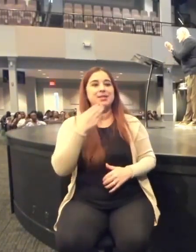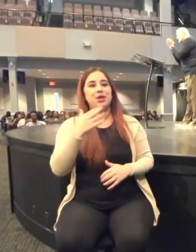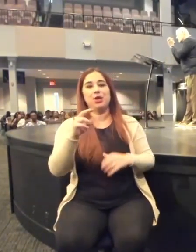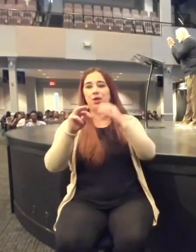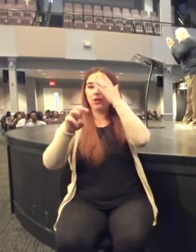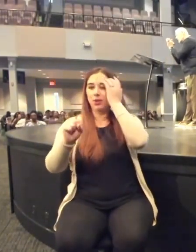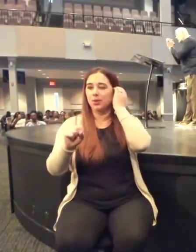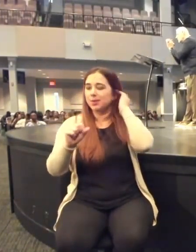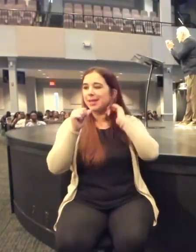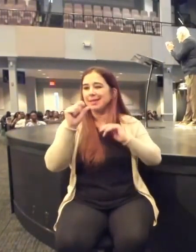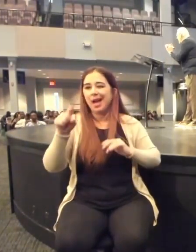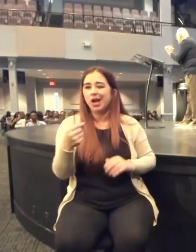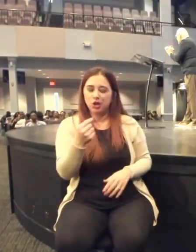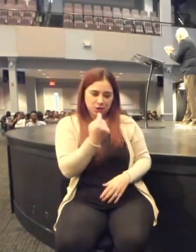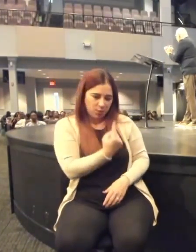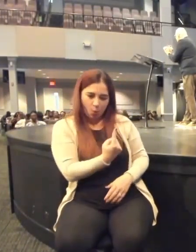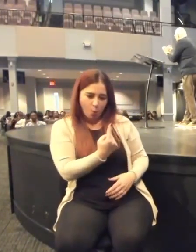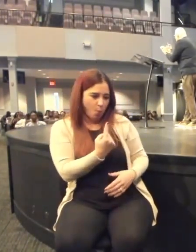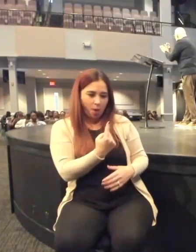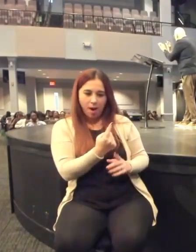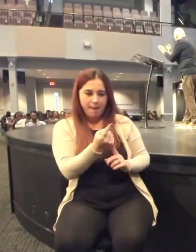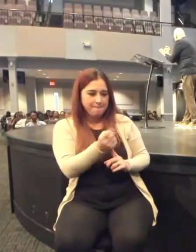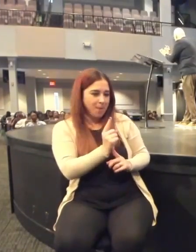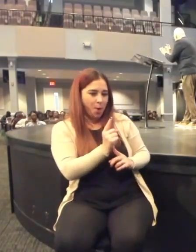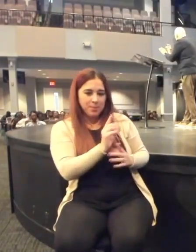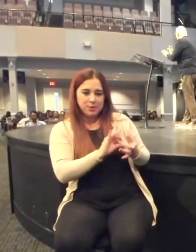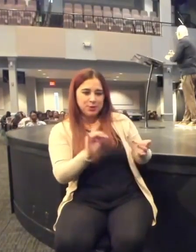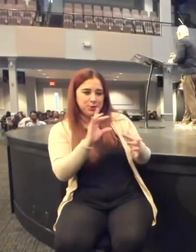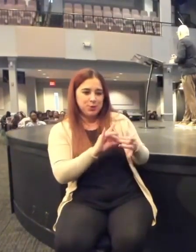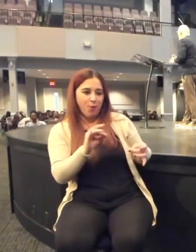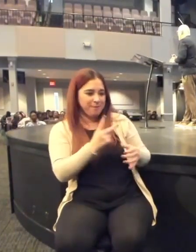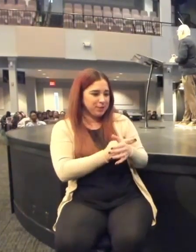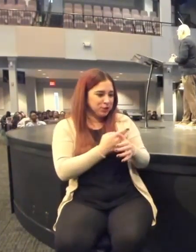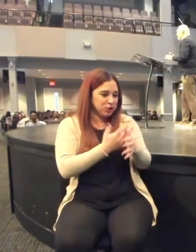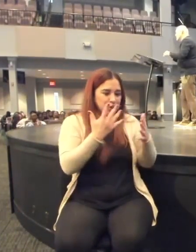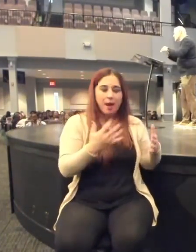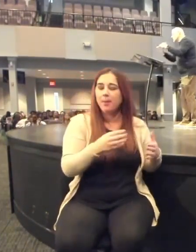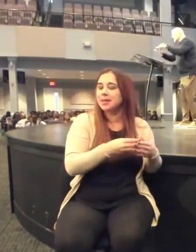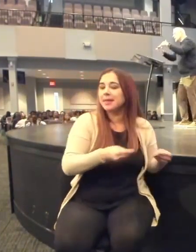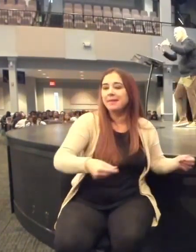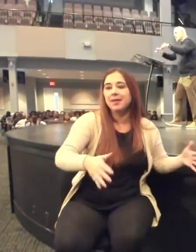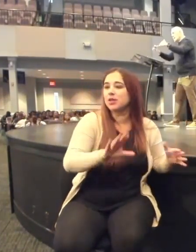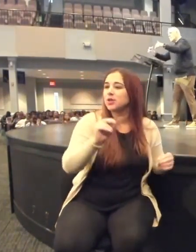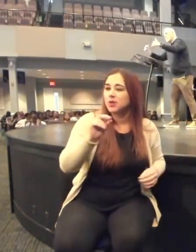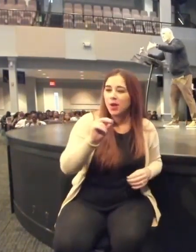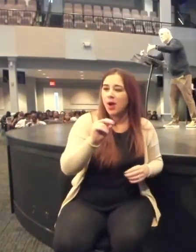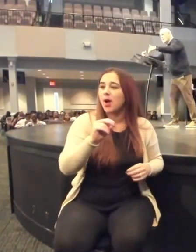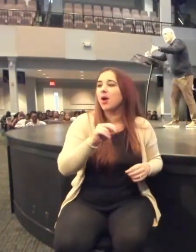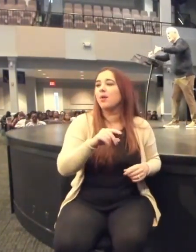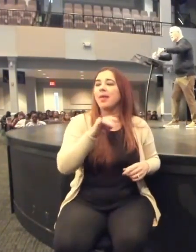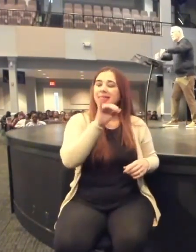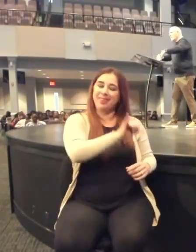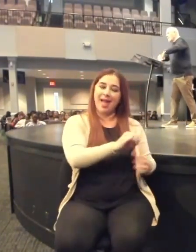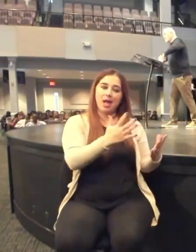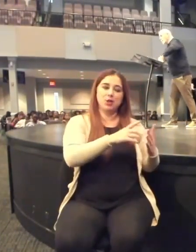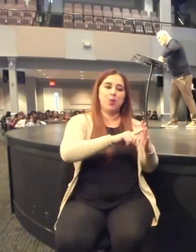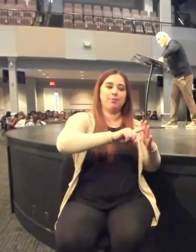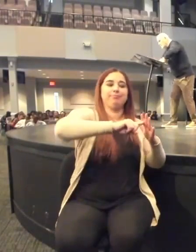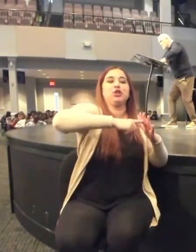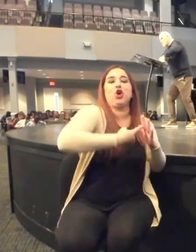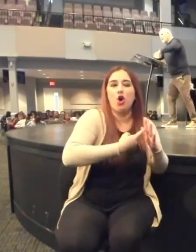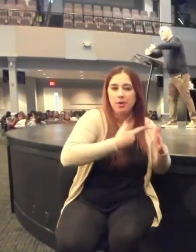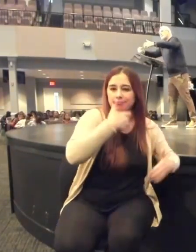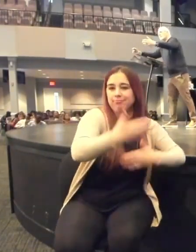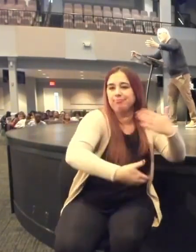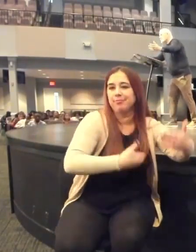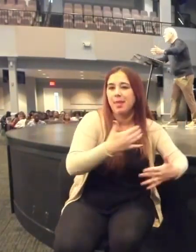news. It's not just one little moment in this story of shepherds out in the field. No, it's the setting in motion of the